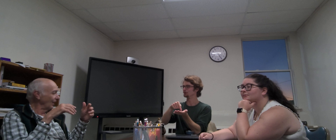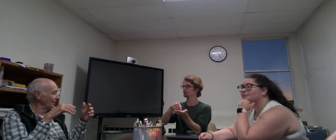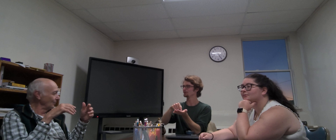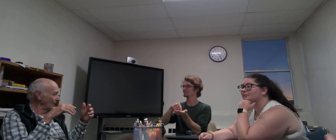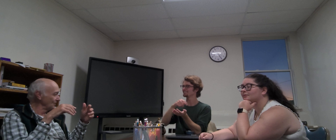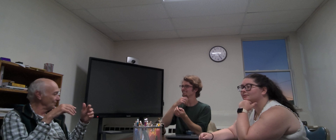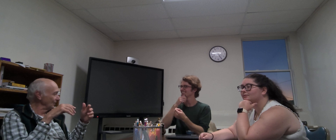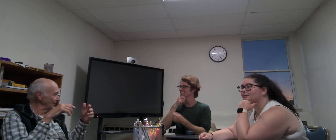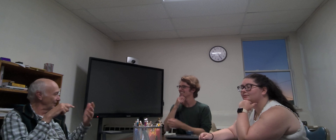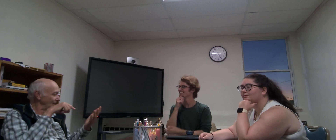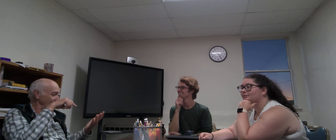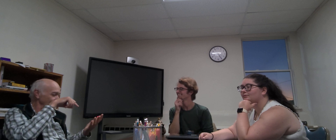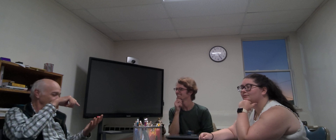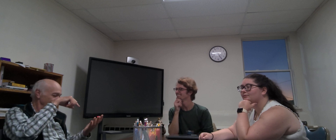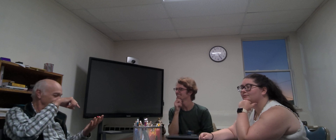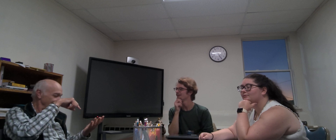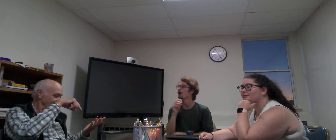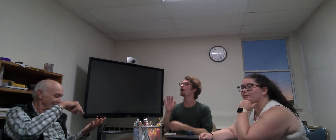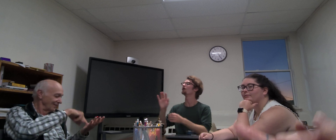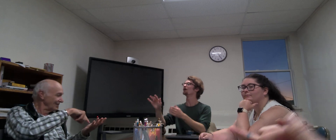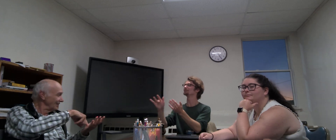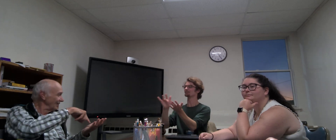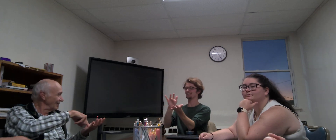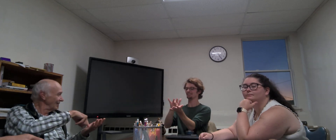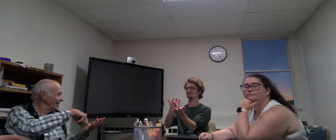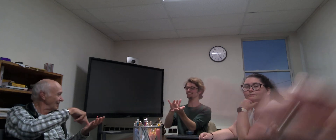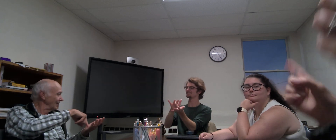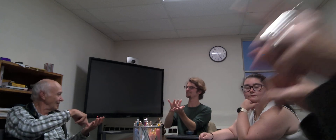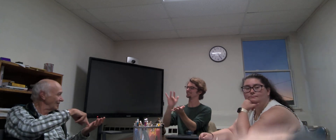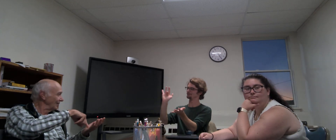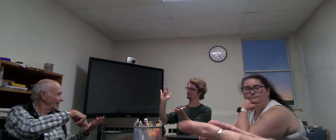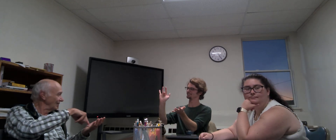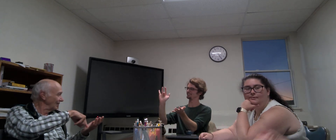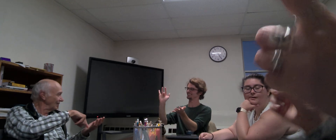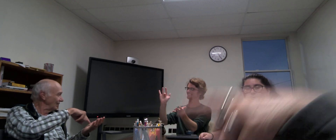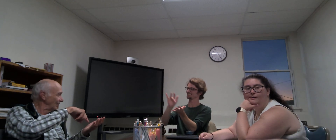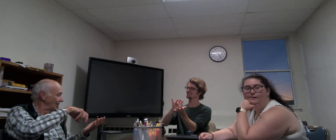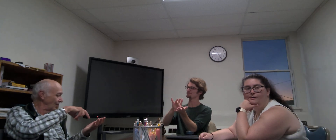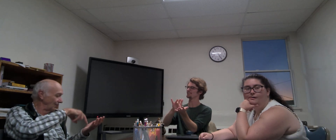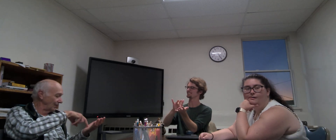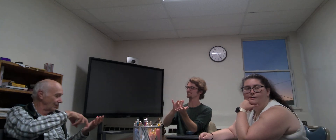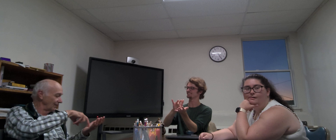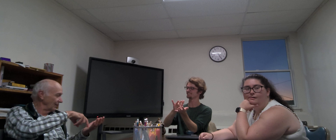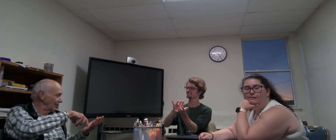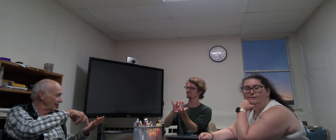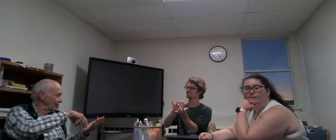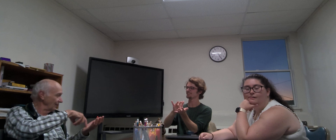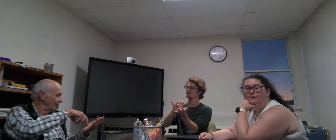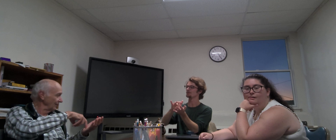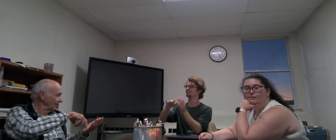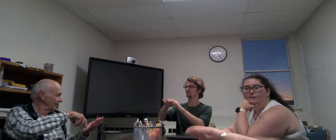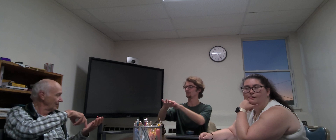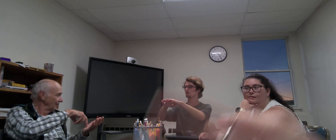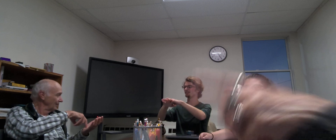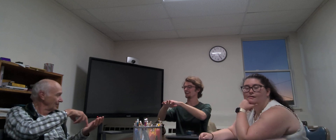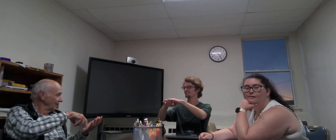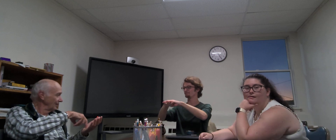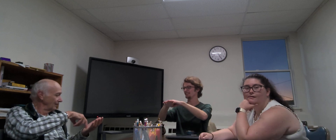got bit by a Get snake. bit. You had. Yes. Look, so Oh, then oh, I try you're to right, say you're right. what Medicine is your happened. middle That's not what finger. happened. Okay, yeah. With Is your that what whole hands happened? played